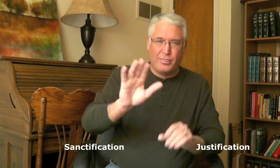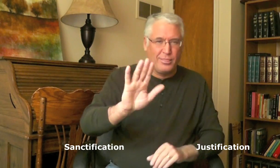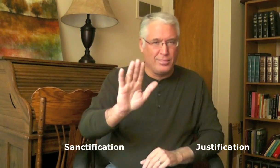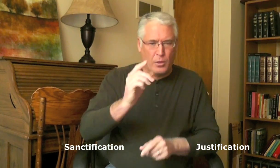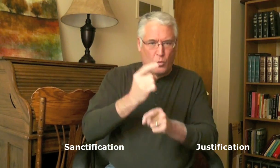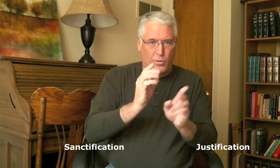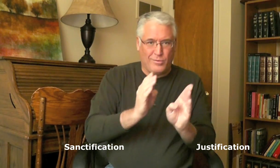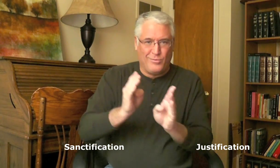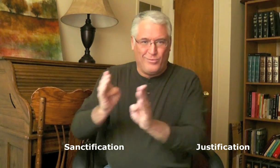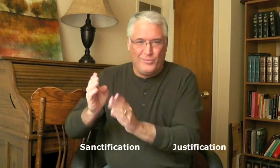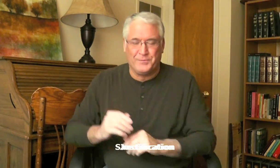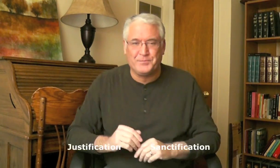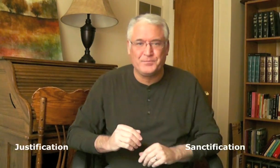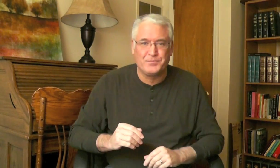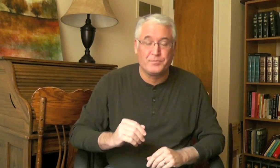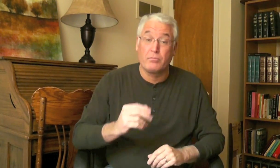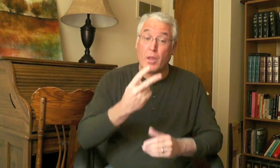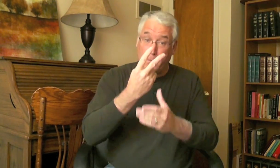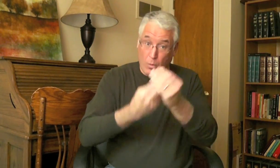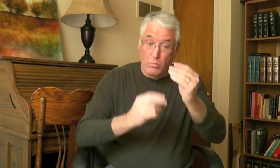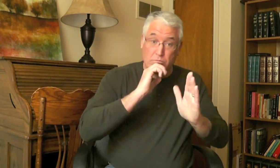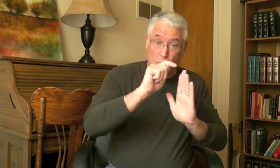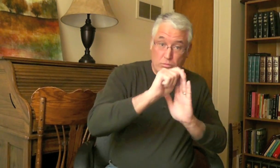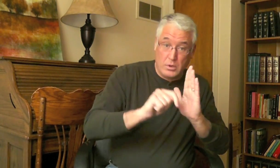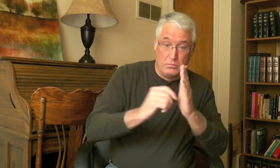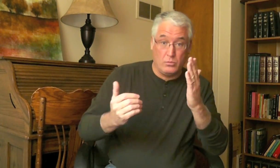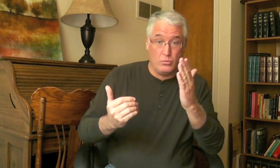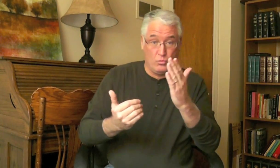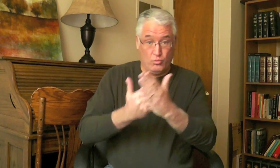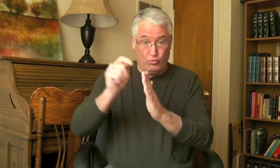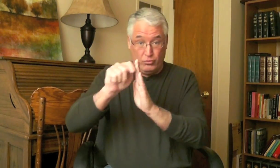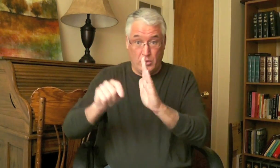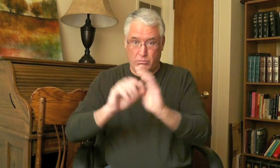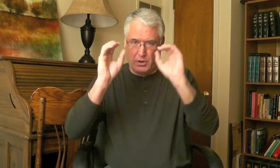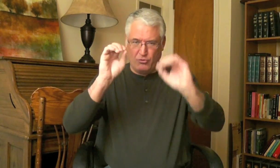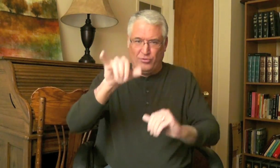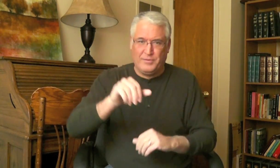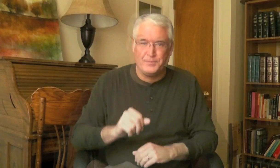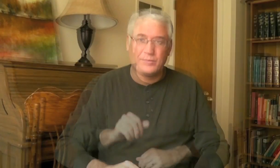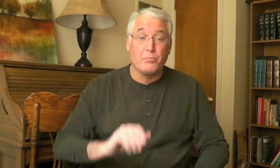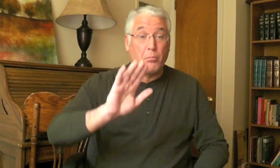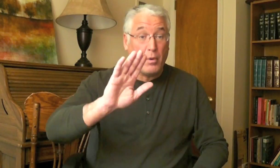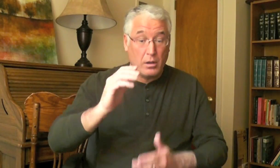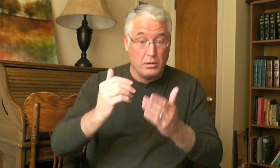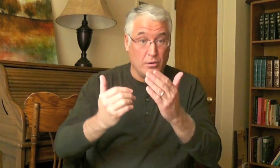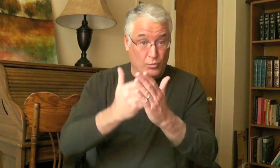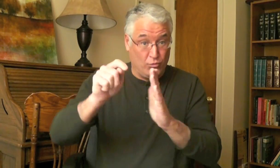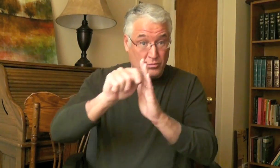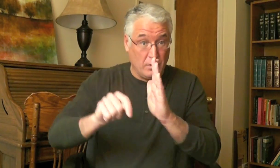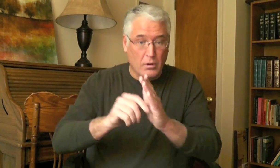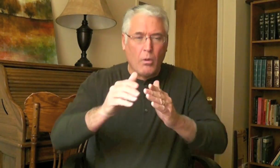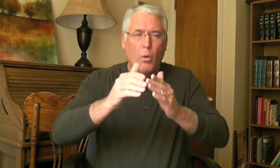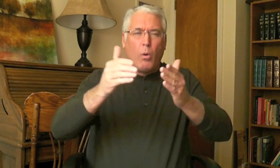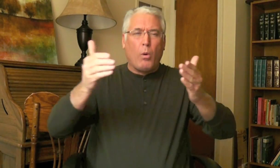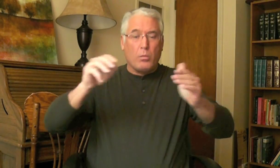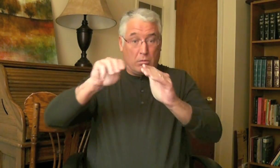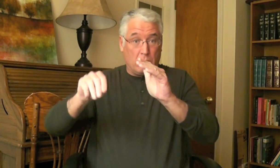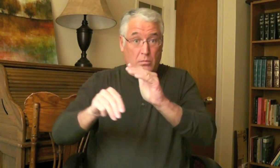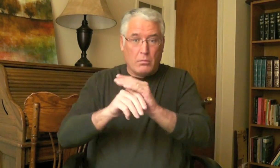not the other way around. It must happen in this order. Both. The Old Testament and the New Testament teach that. The New